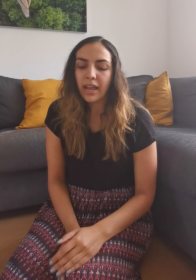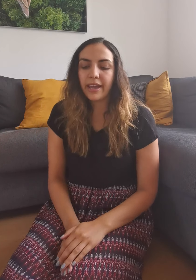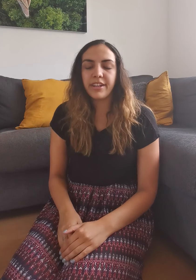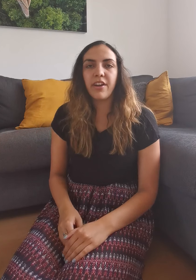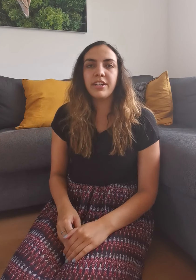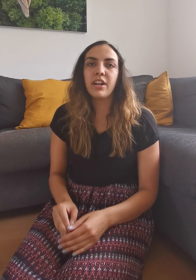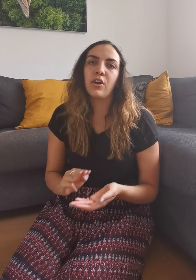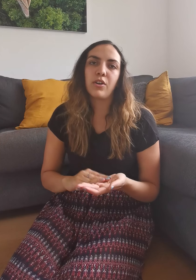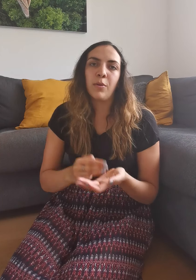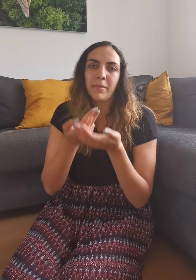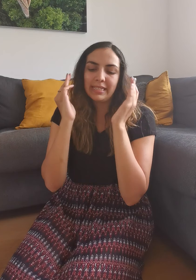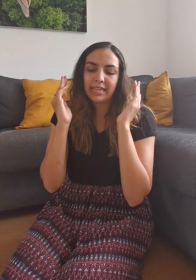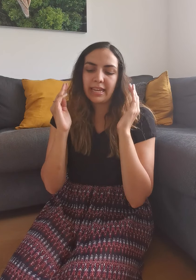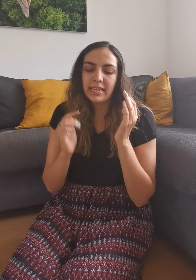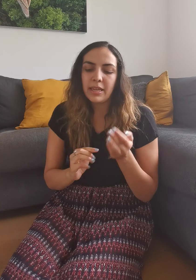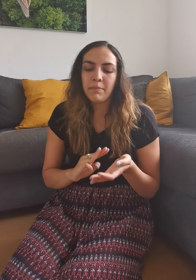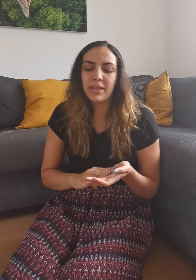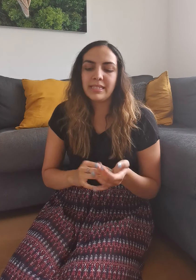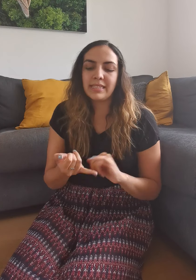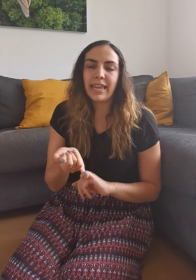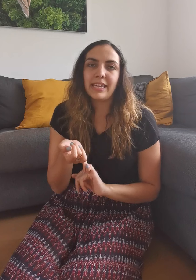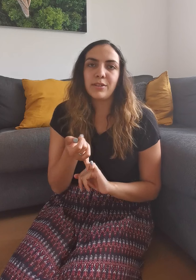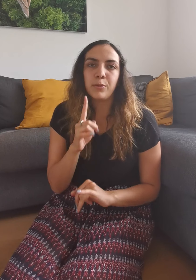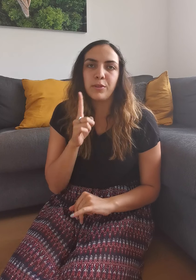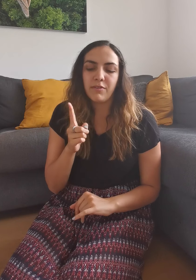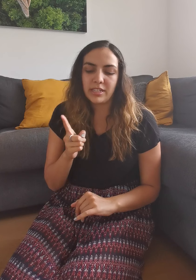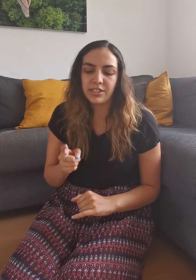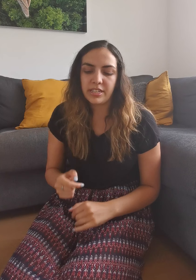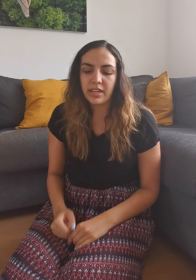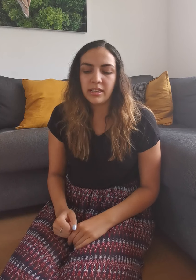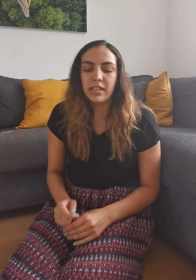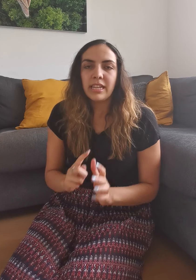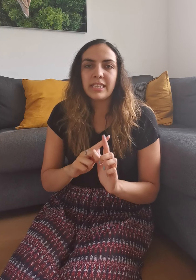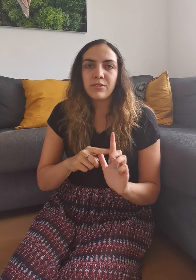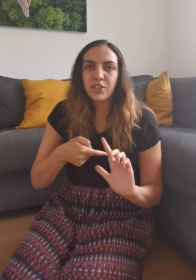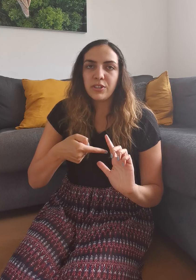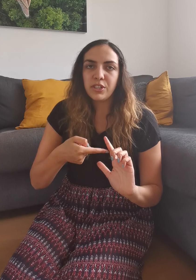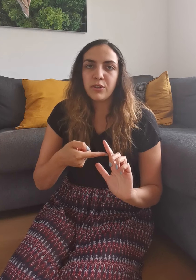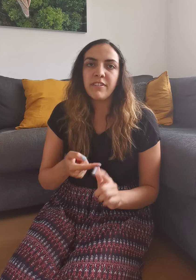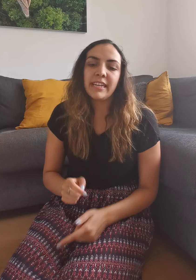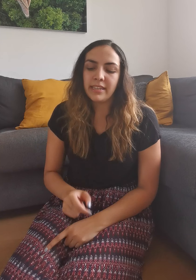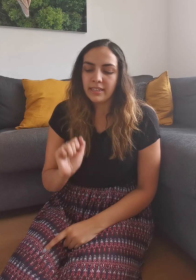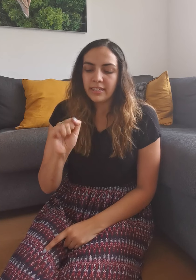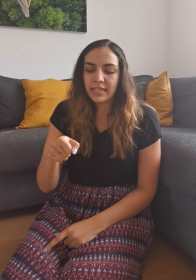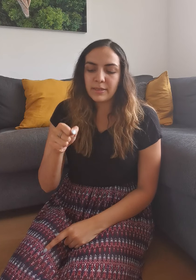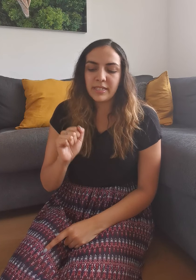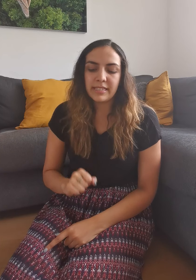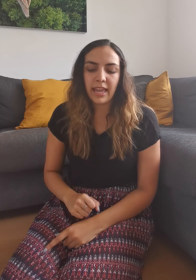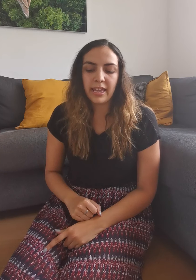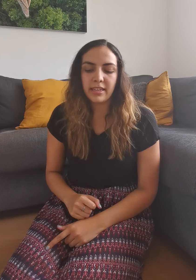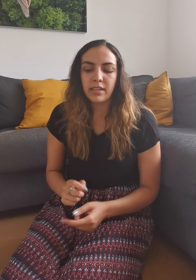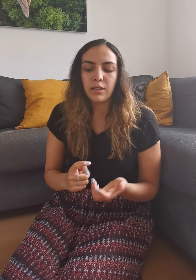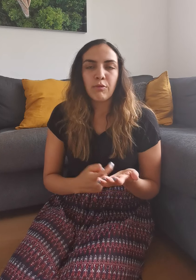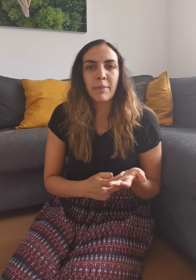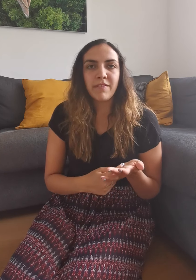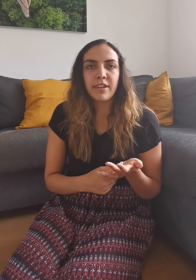At 9 o'clock on Monday, Miss Skate called the register. Little John Dory. Yes, Miss Skate. Rabbit